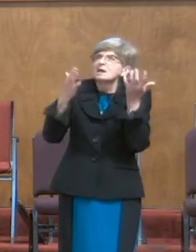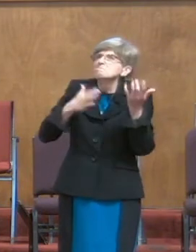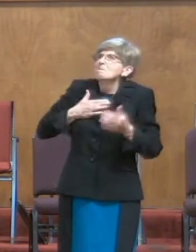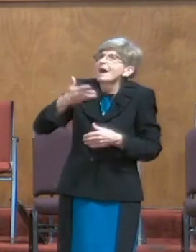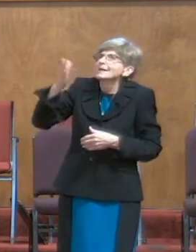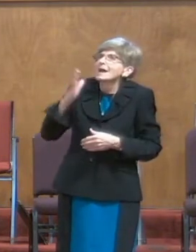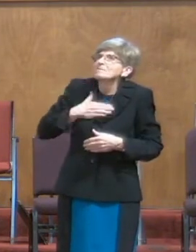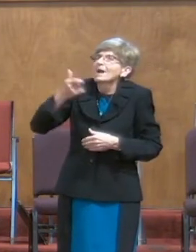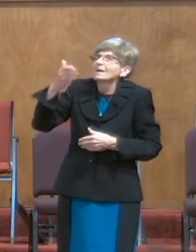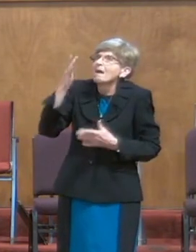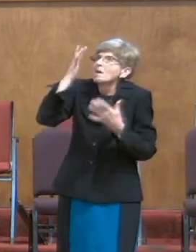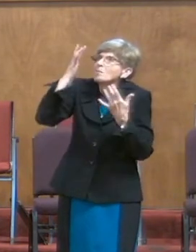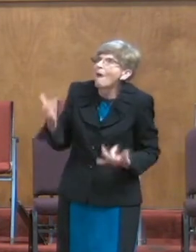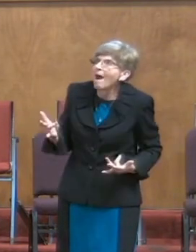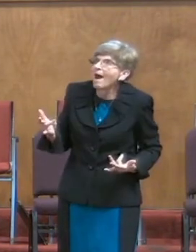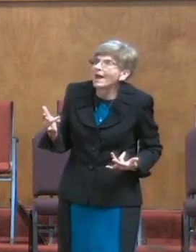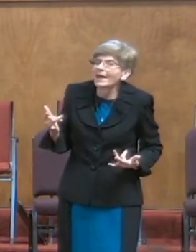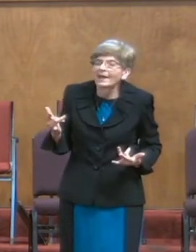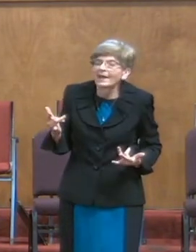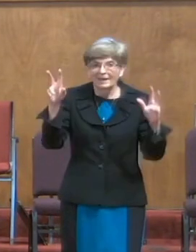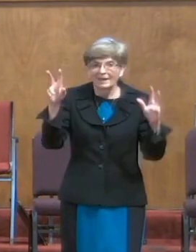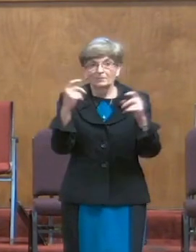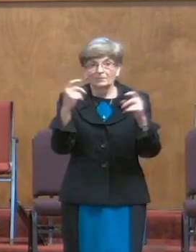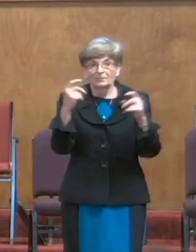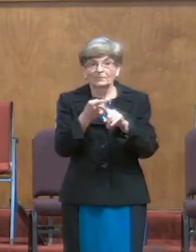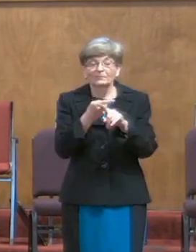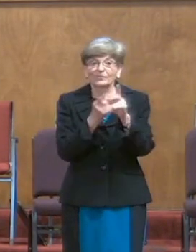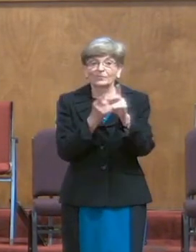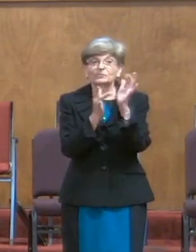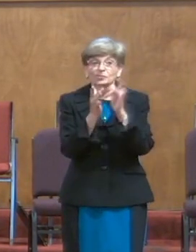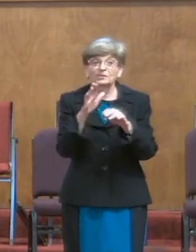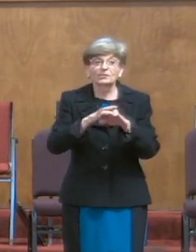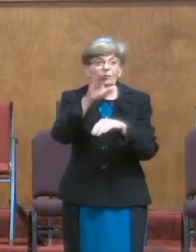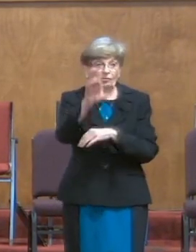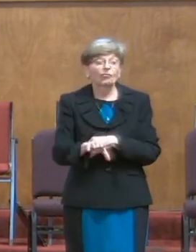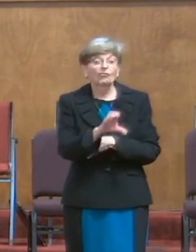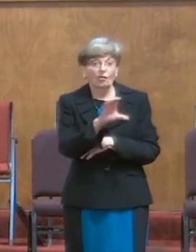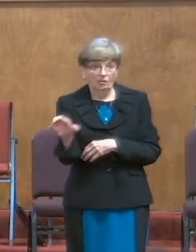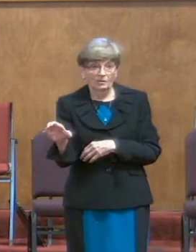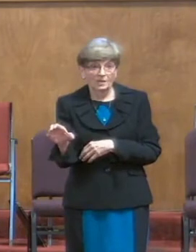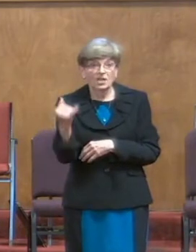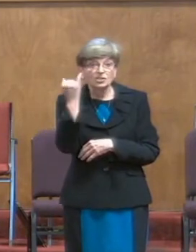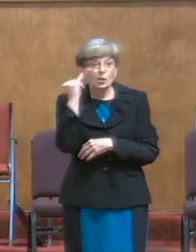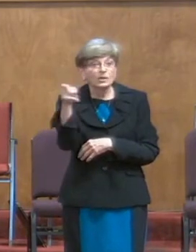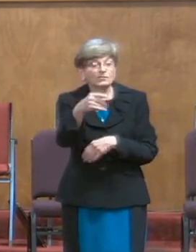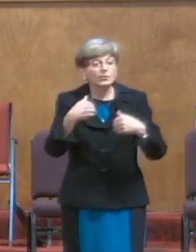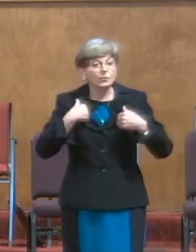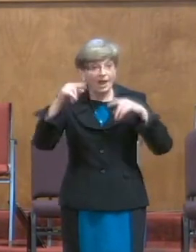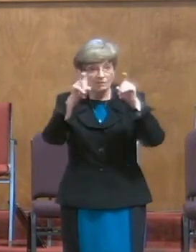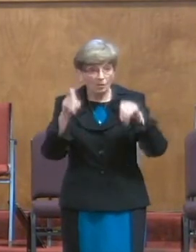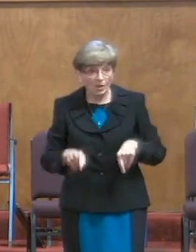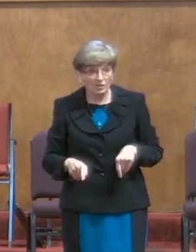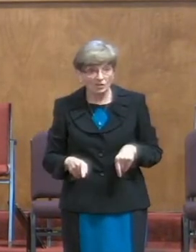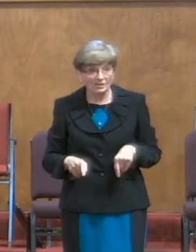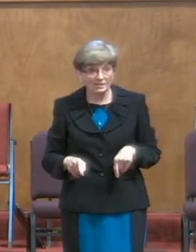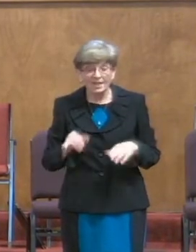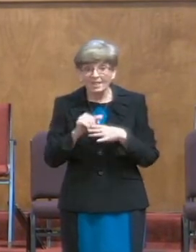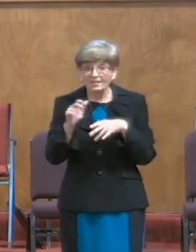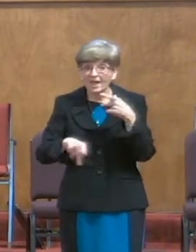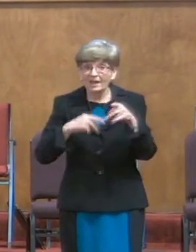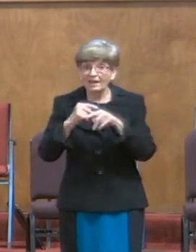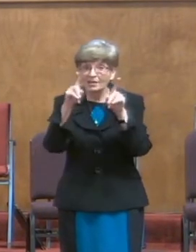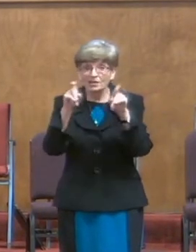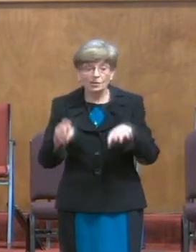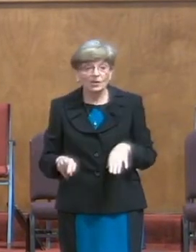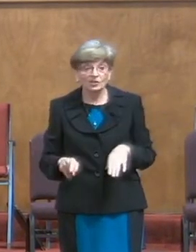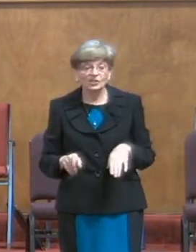Quoted by Jesus from the cross, and I want you to know that your doubts and your questions are in good company, but that lament and